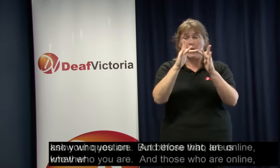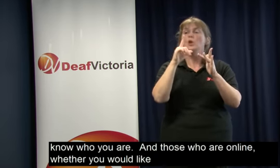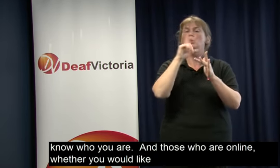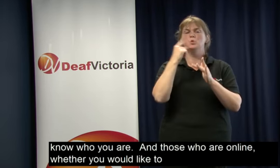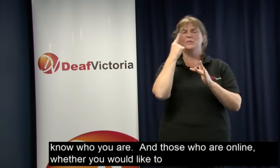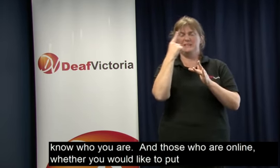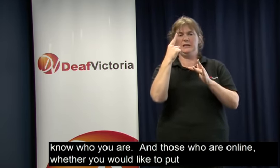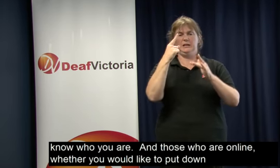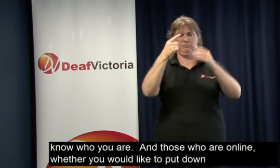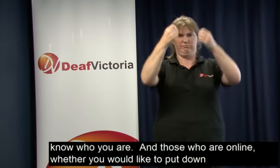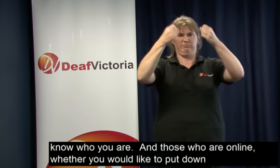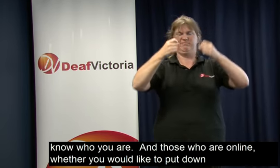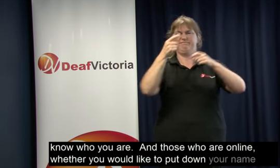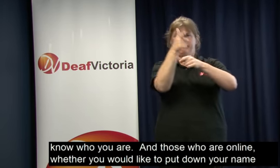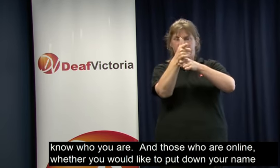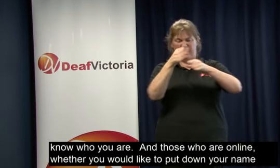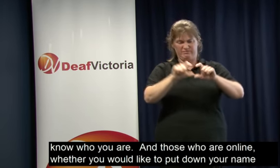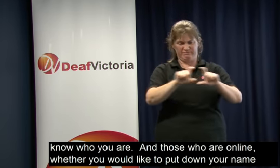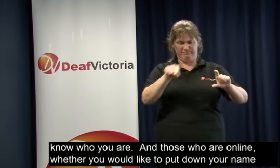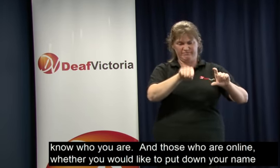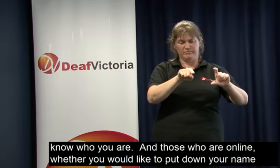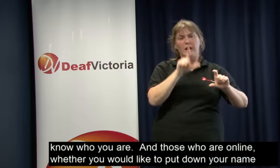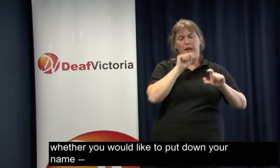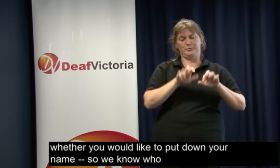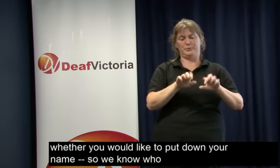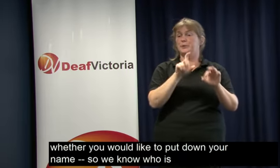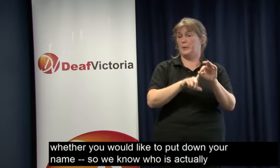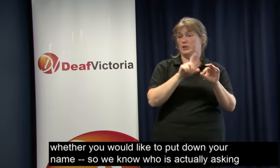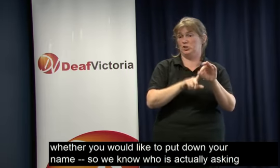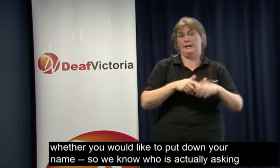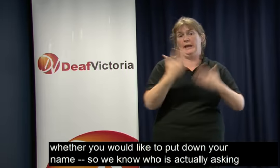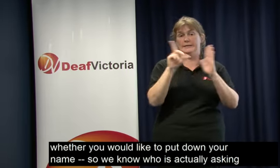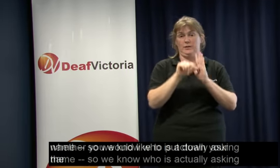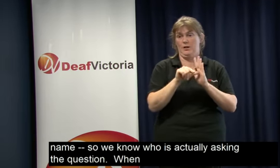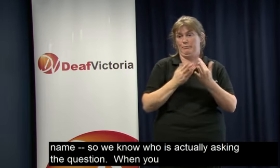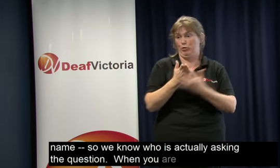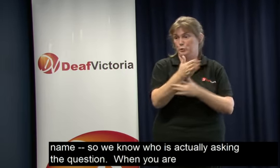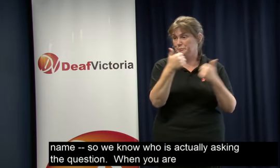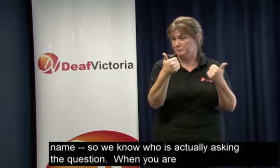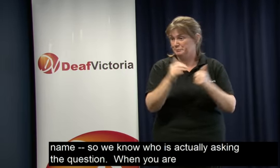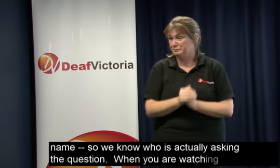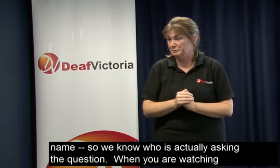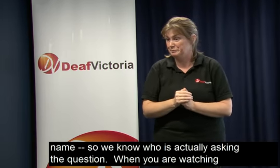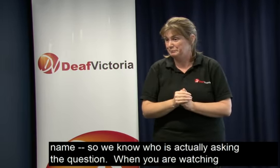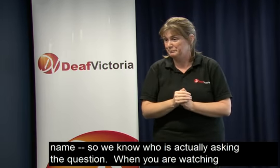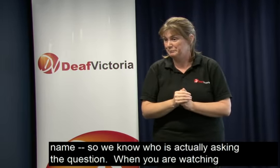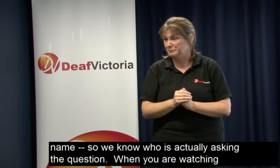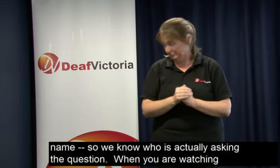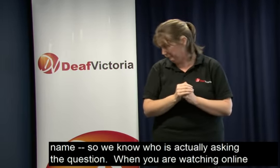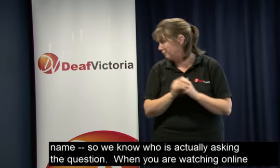question. And when you're watching from online, you can type in your question at any time throughout the